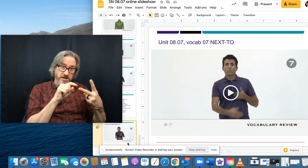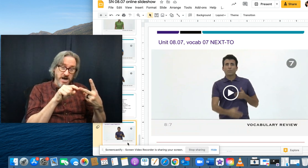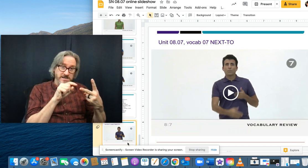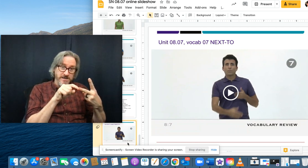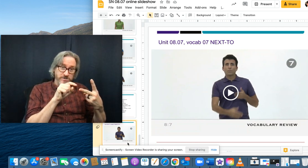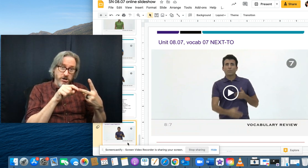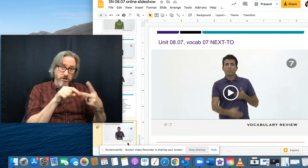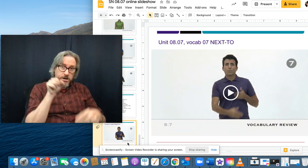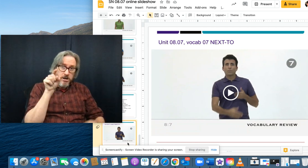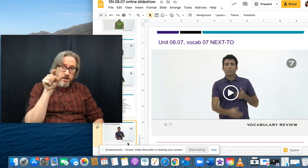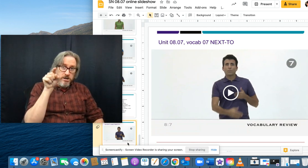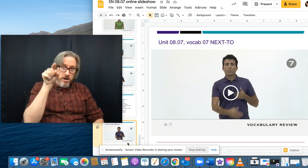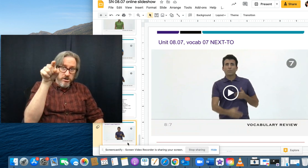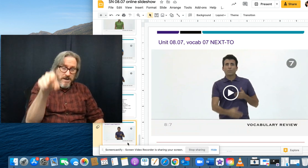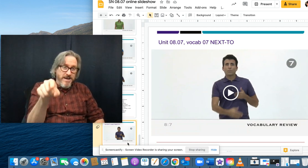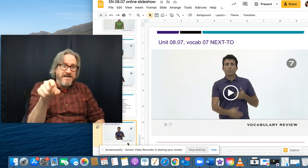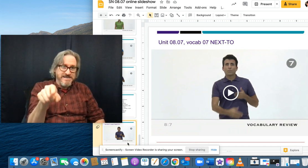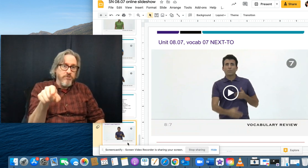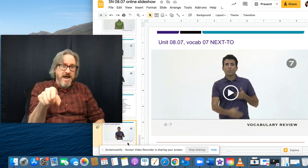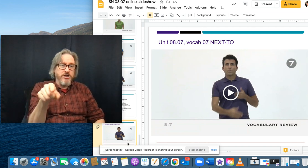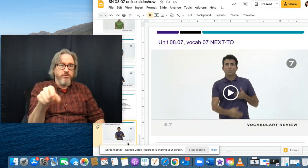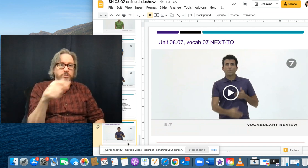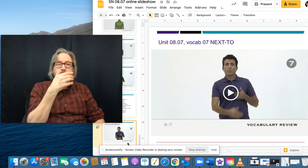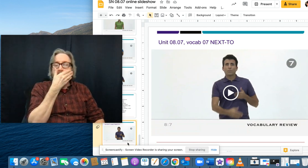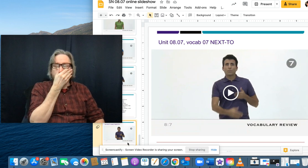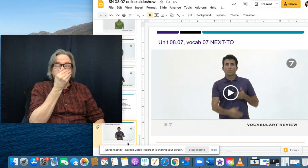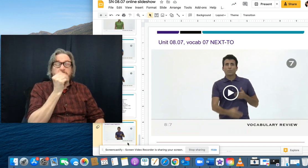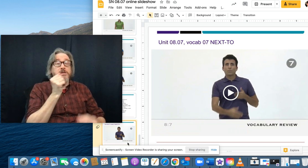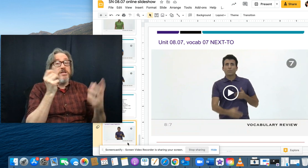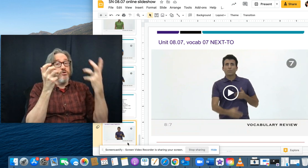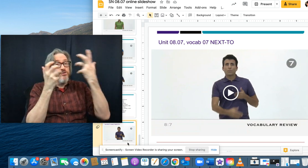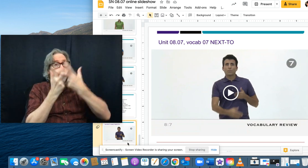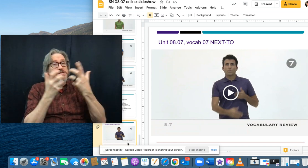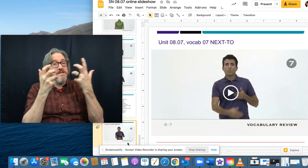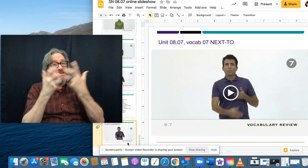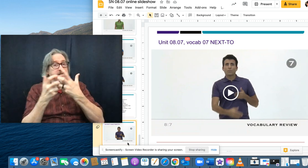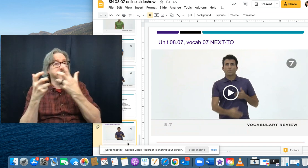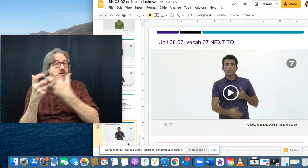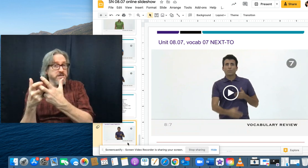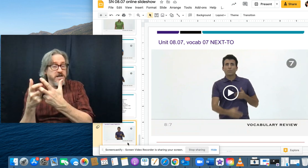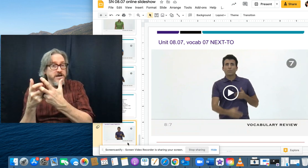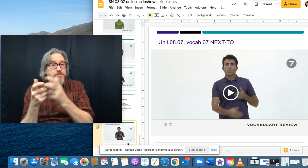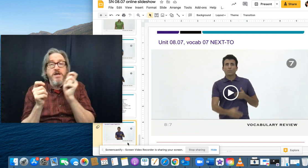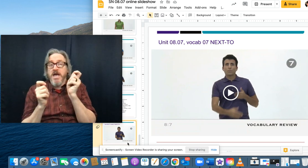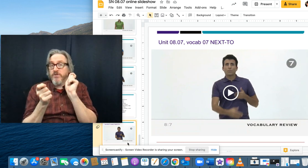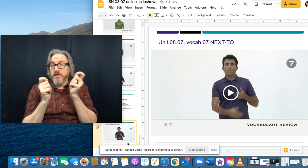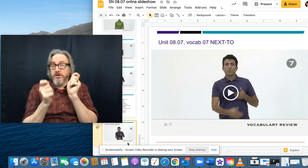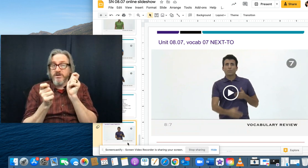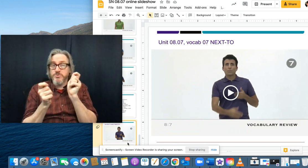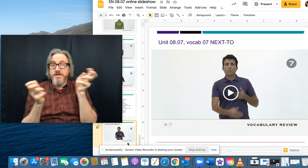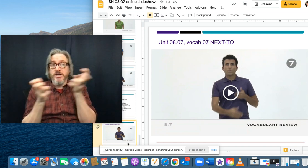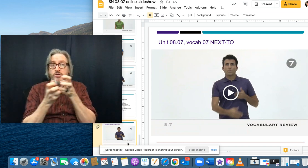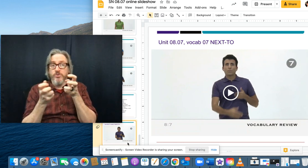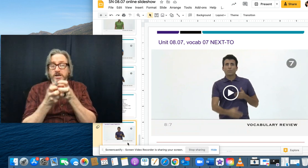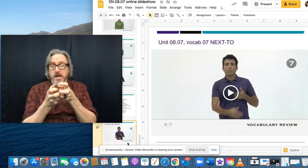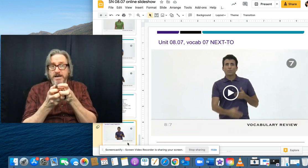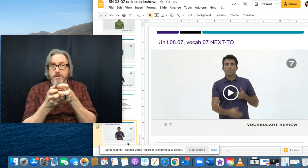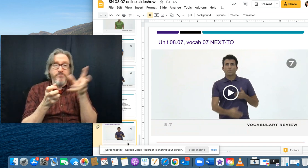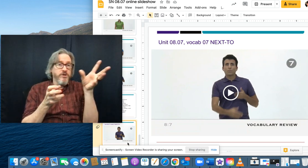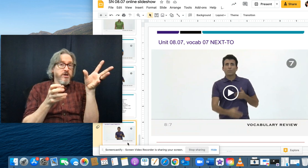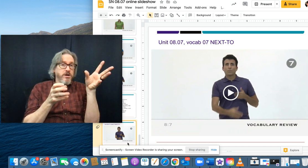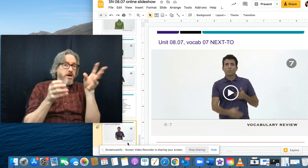English concepts are and make it sound natural. You'll notice that things start to line up. And with a little bit of tweaking, you